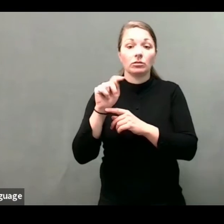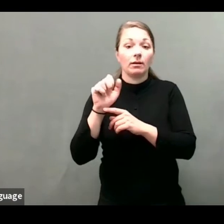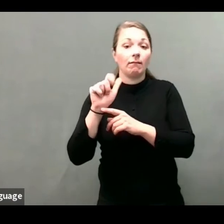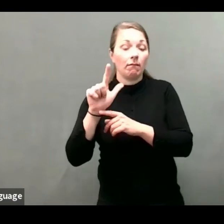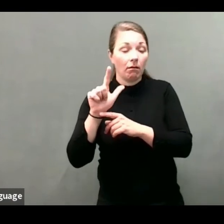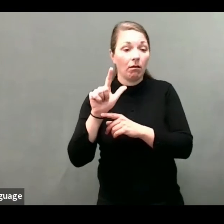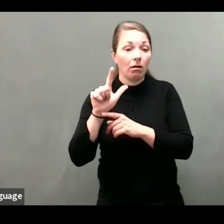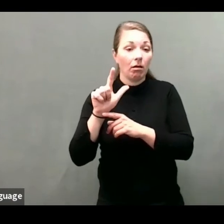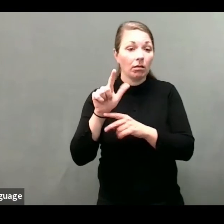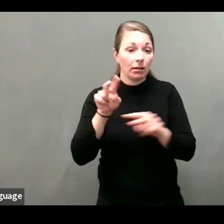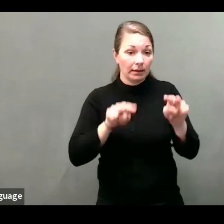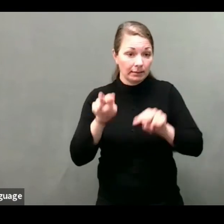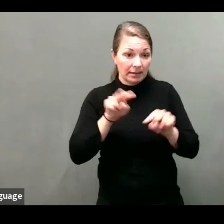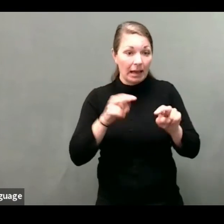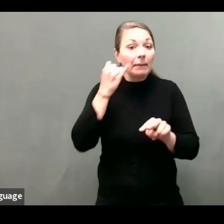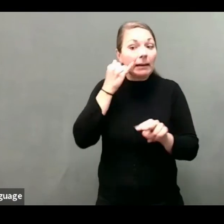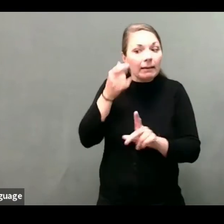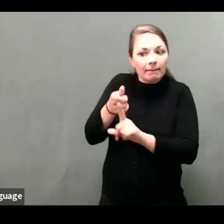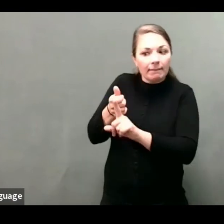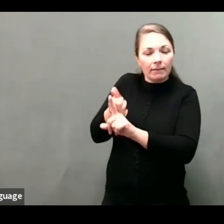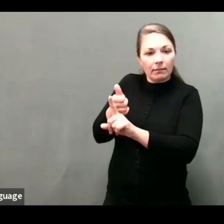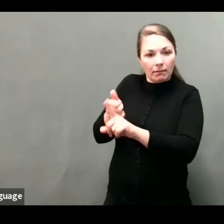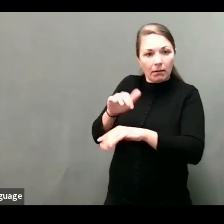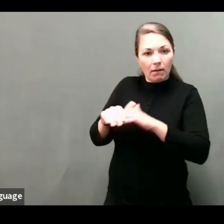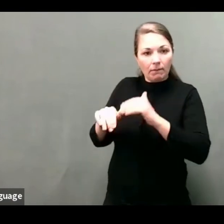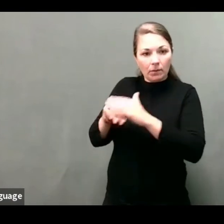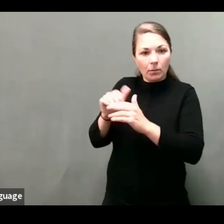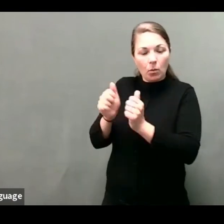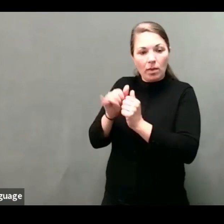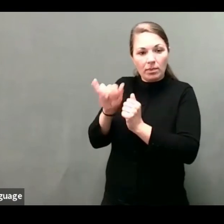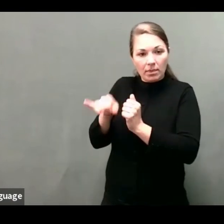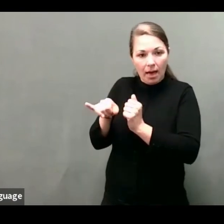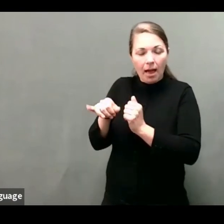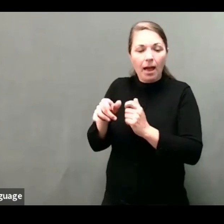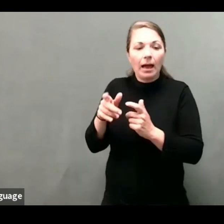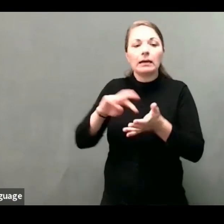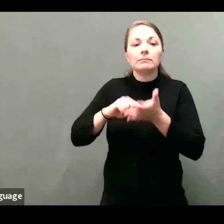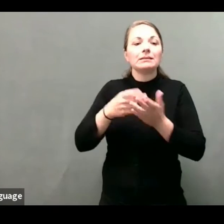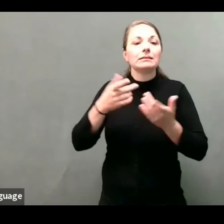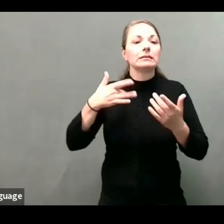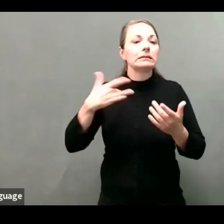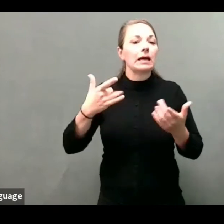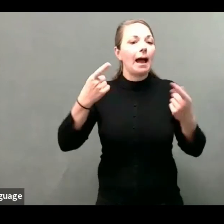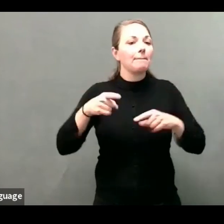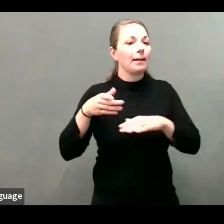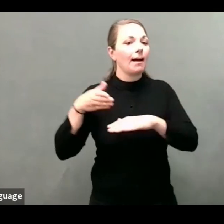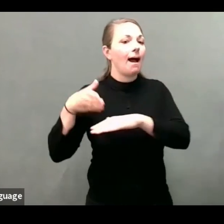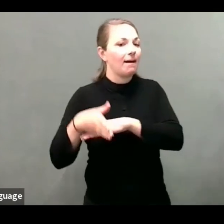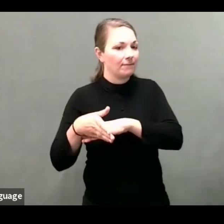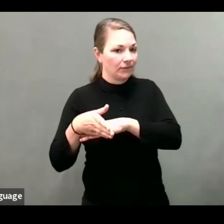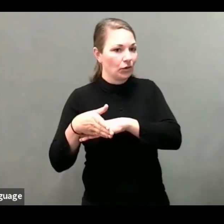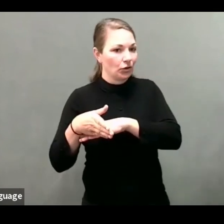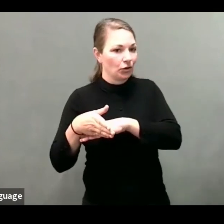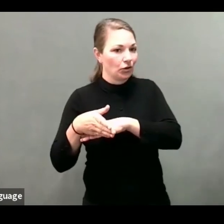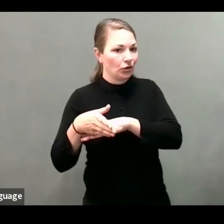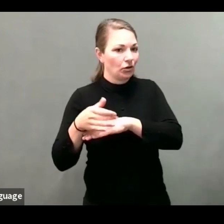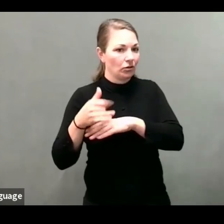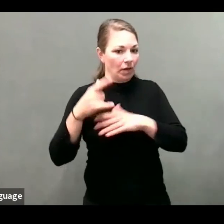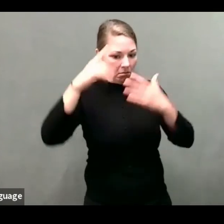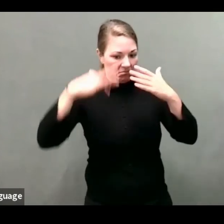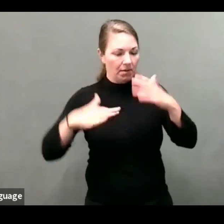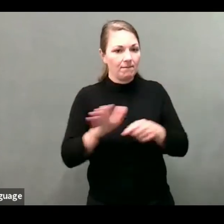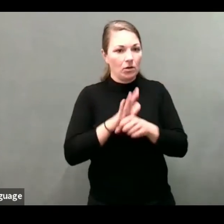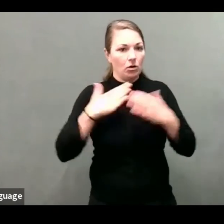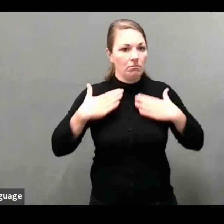getting an anogenital exam, that typically takes place after the head-to-toe exam has already been completed.